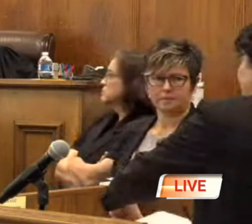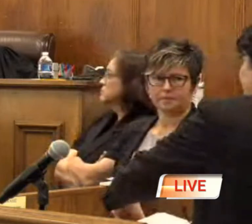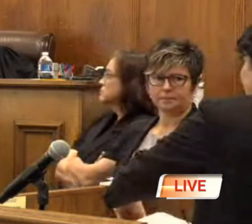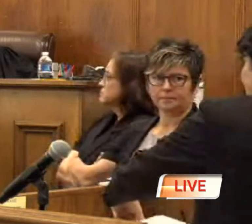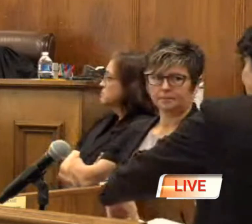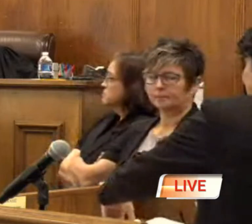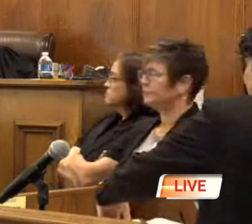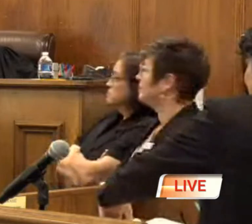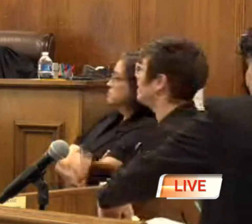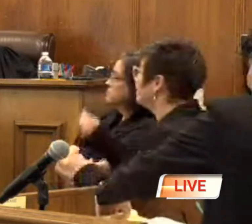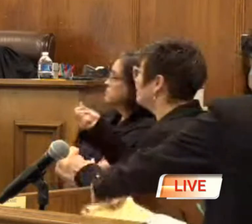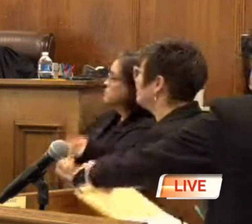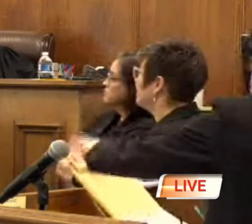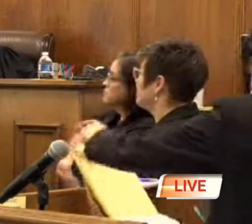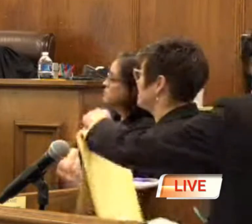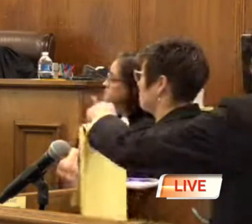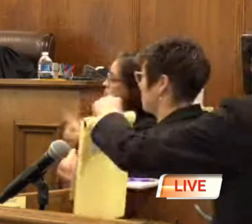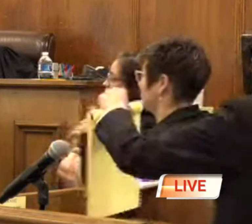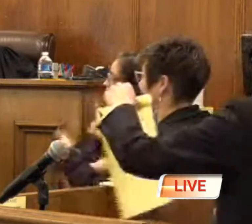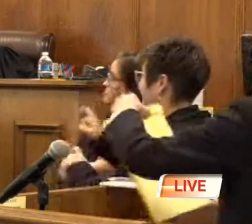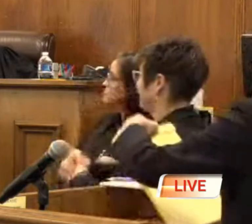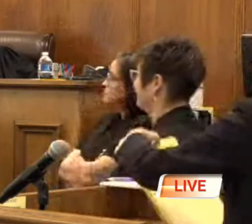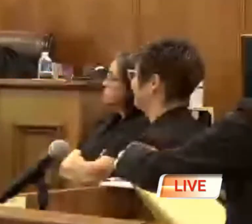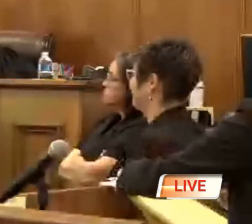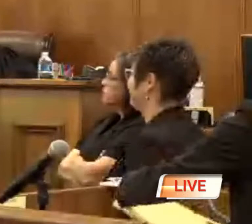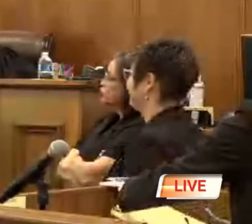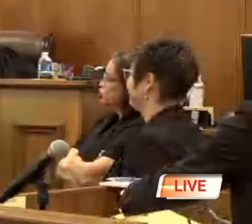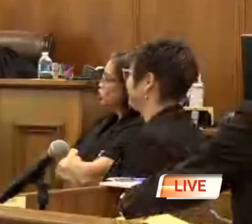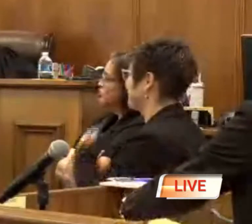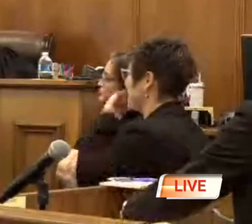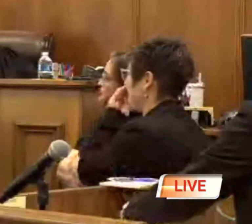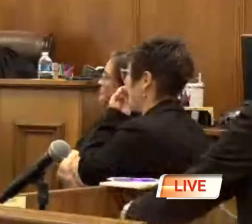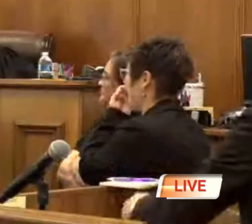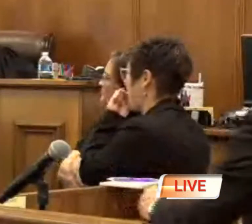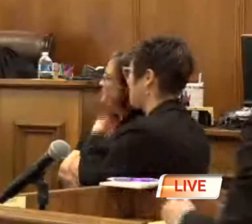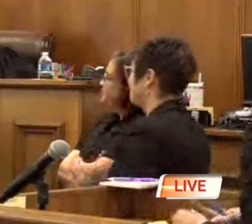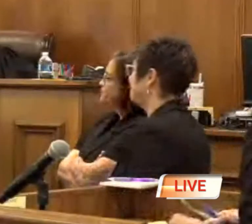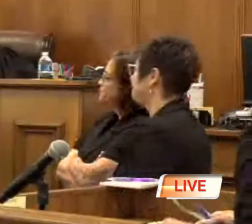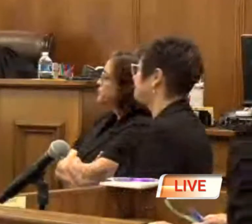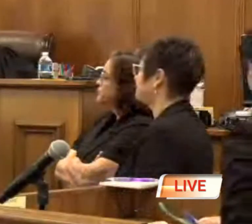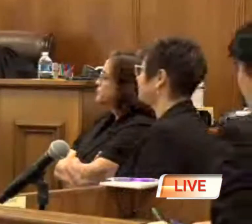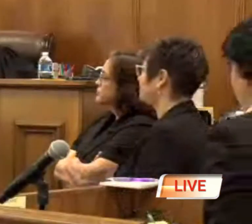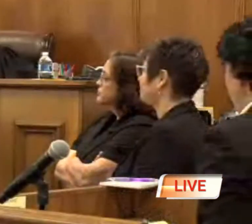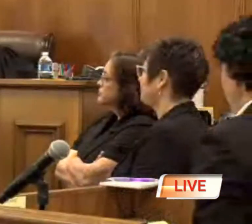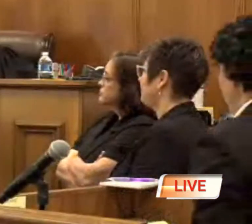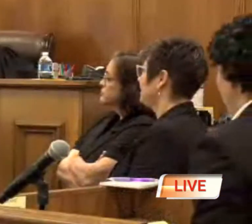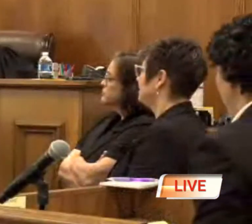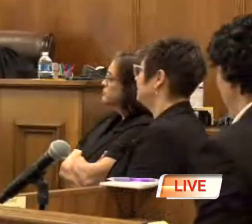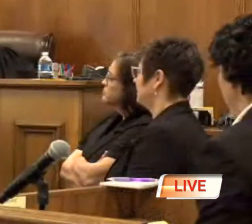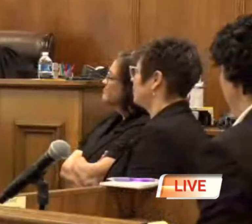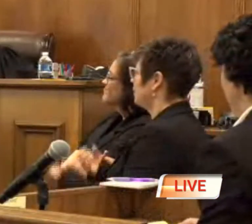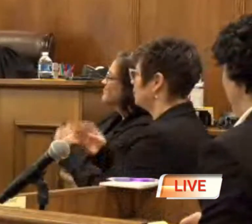I have just a few more questions for you. I Sure. just wanted to clarify a few things.